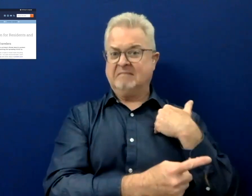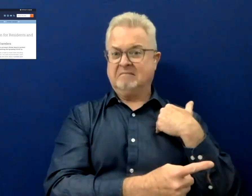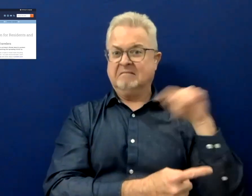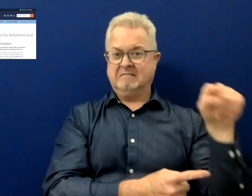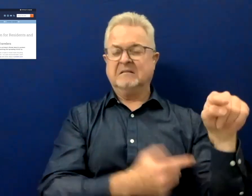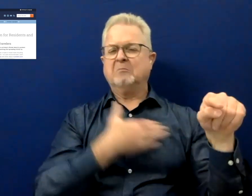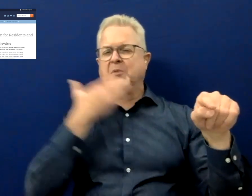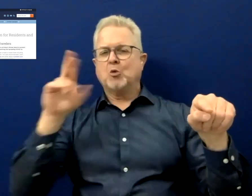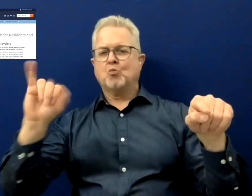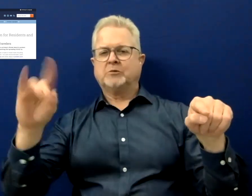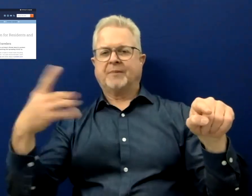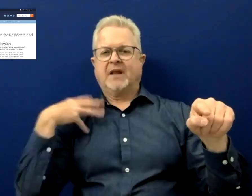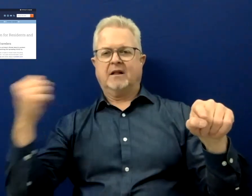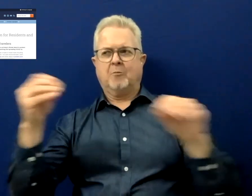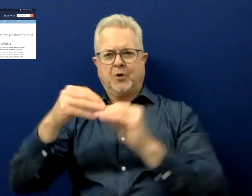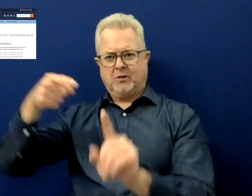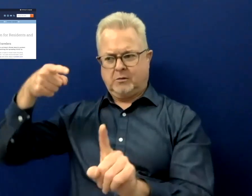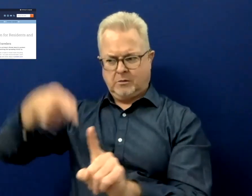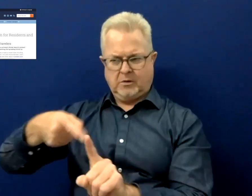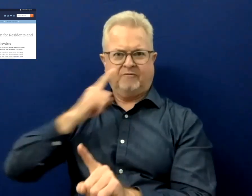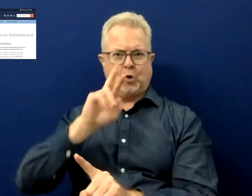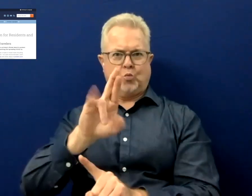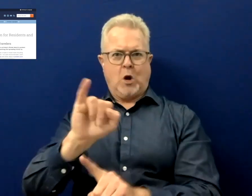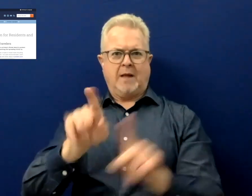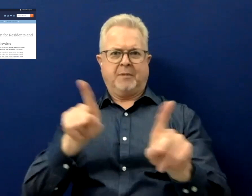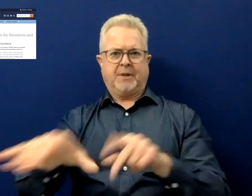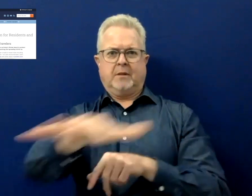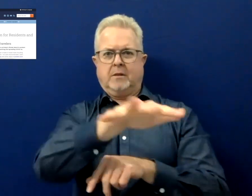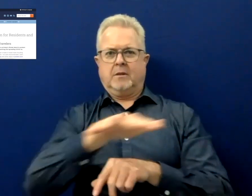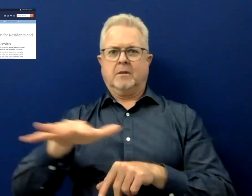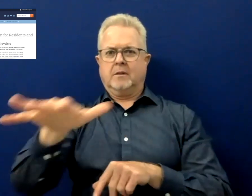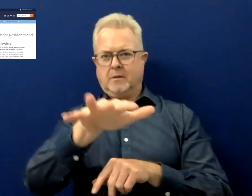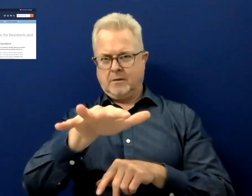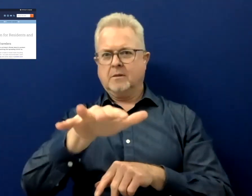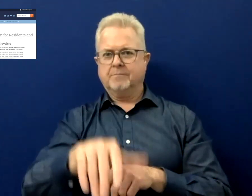the CDC, they also have one. But the Rhode Island Department of Health actually is more